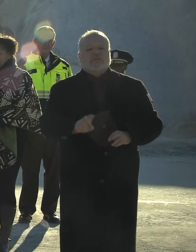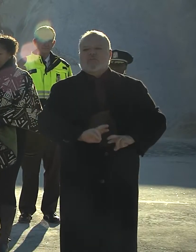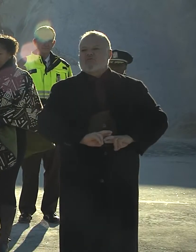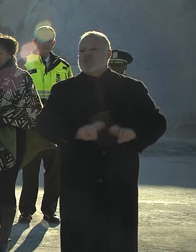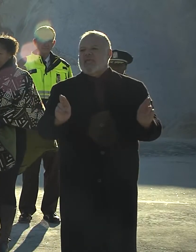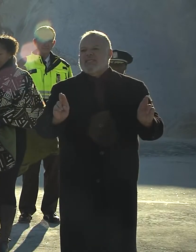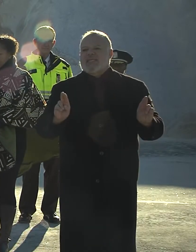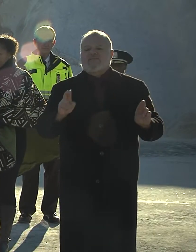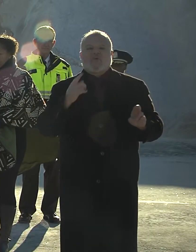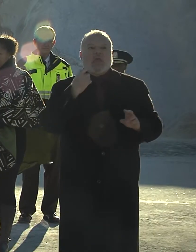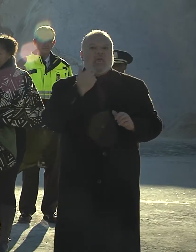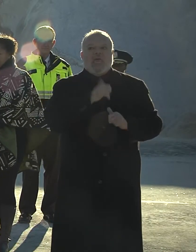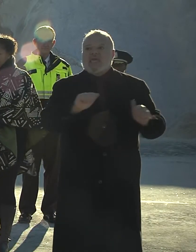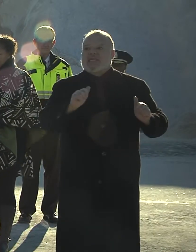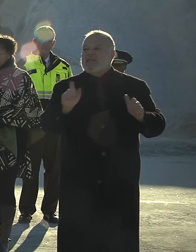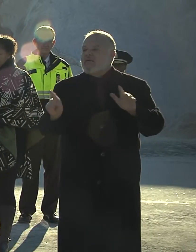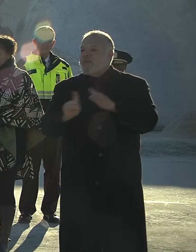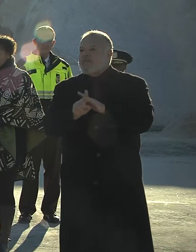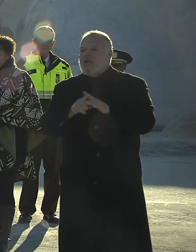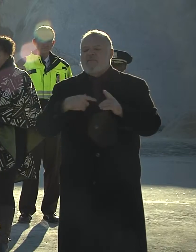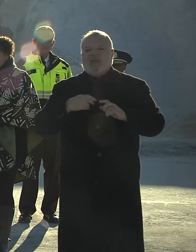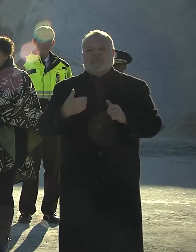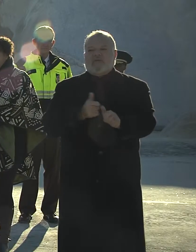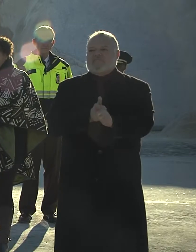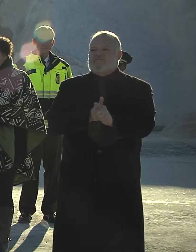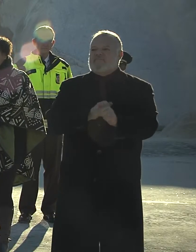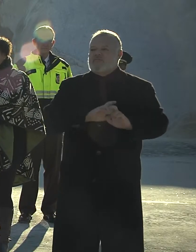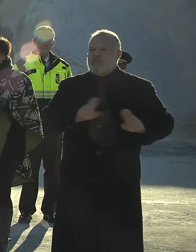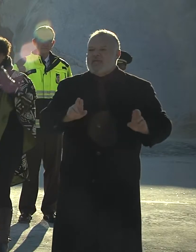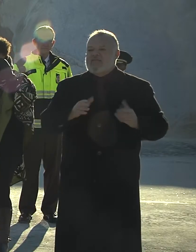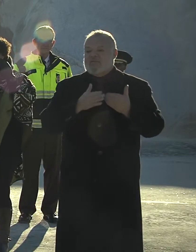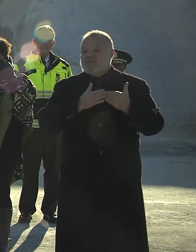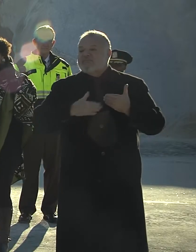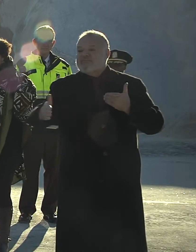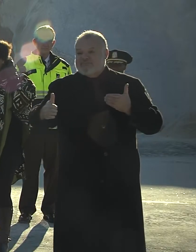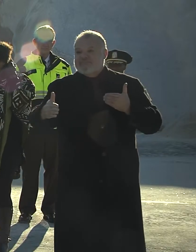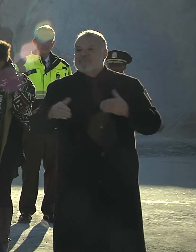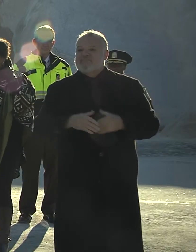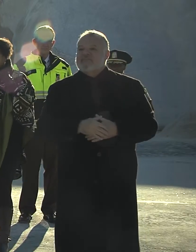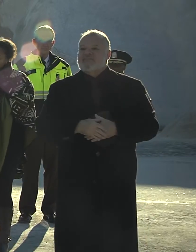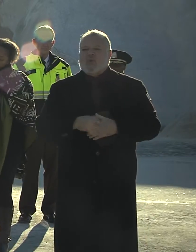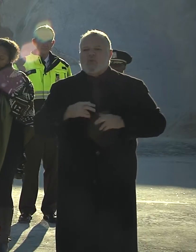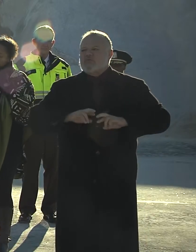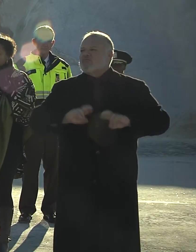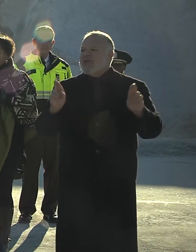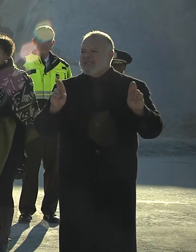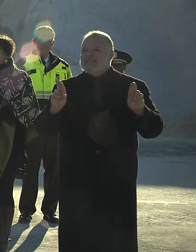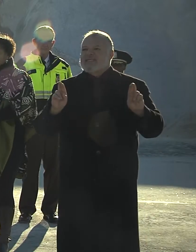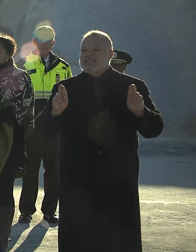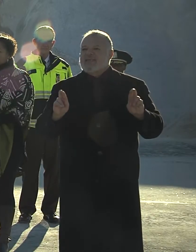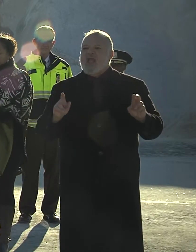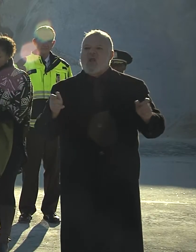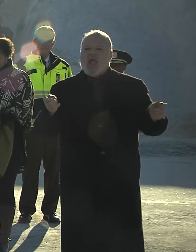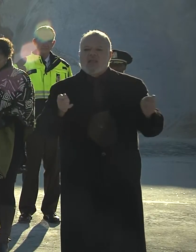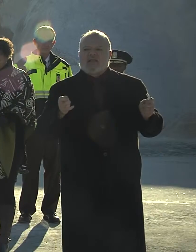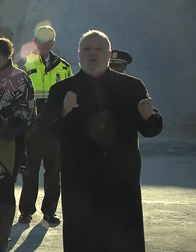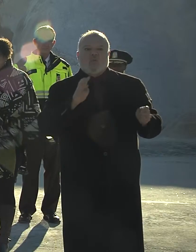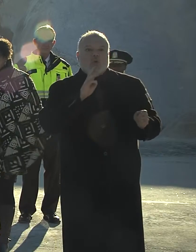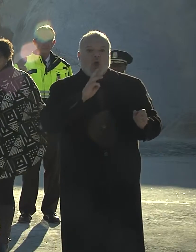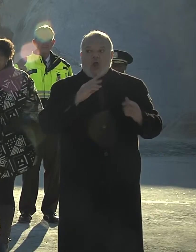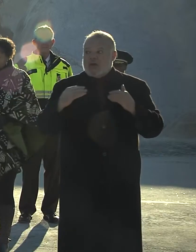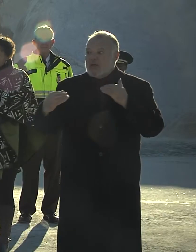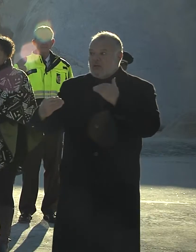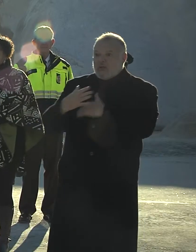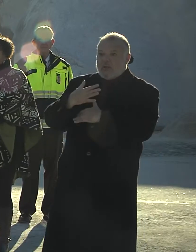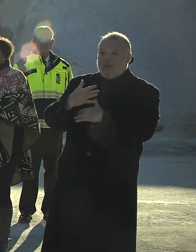seasonal preparedness every year going forward. Has to be how we handle that storm surge and the water coming in, but also how we handle heat